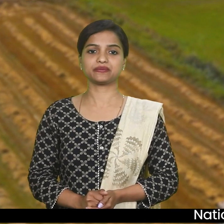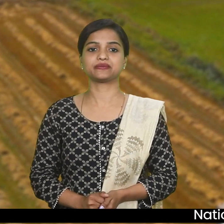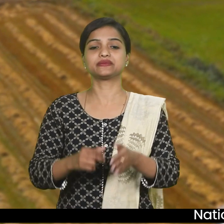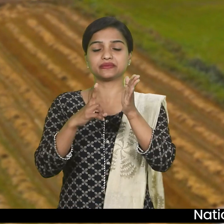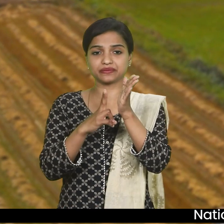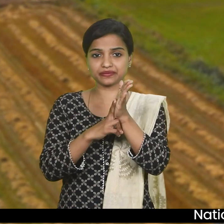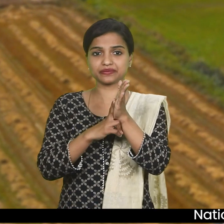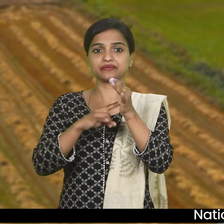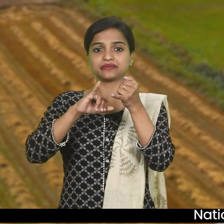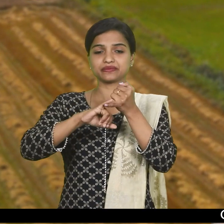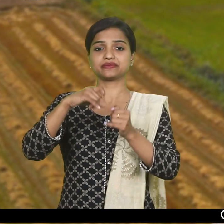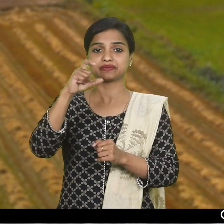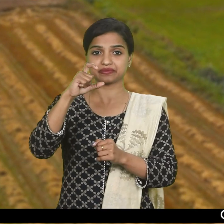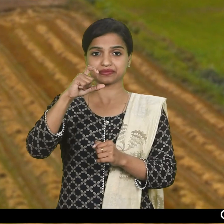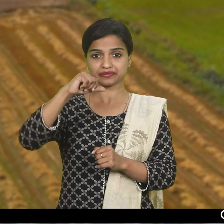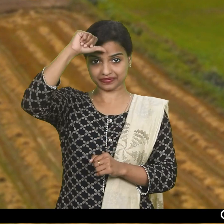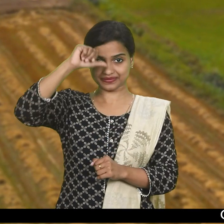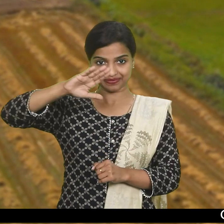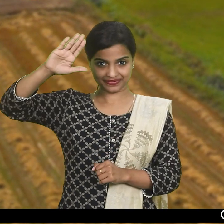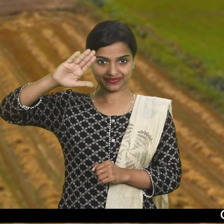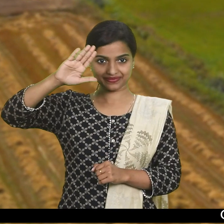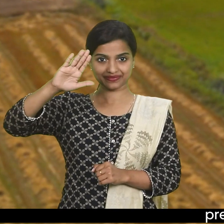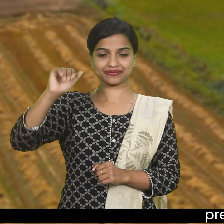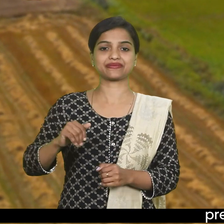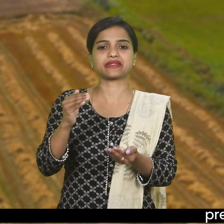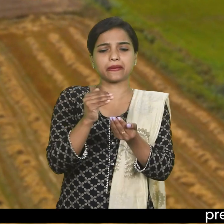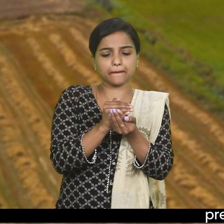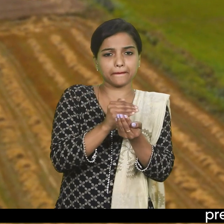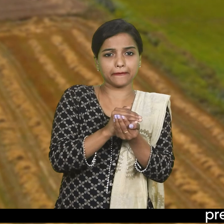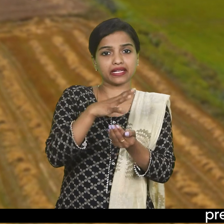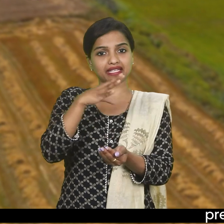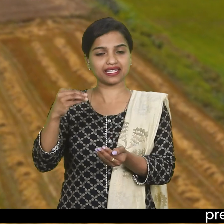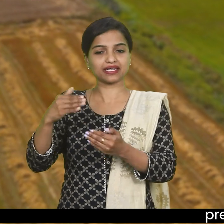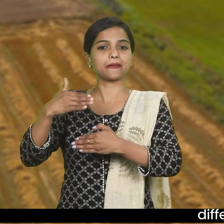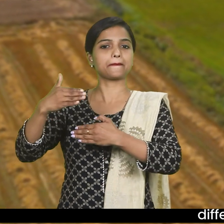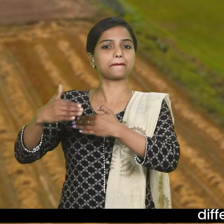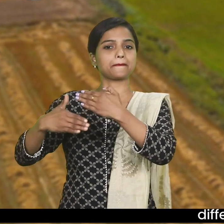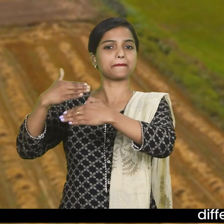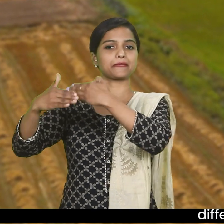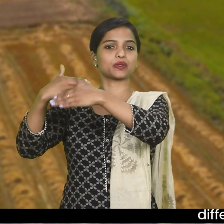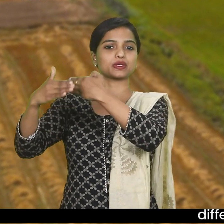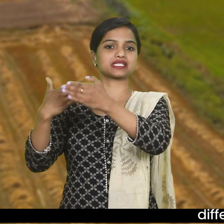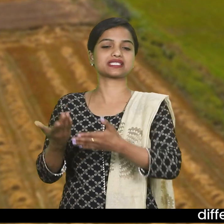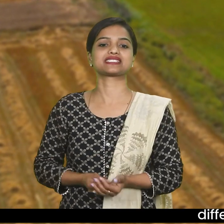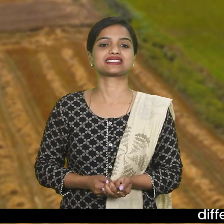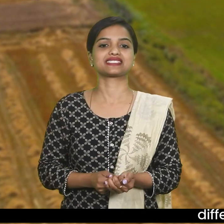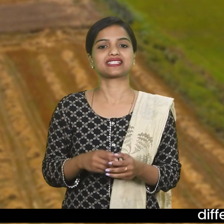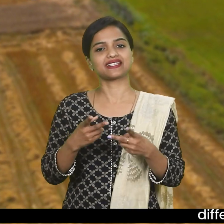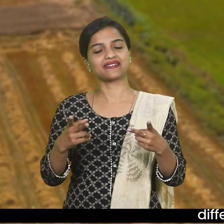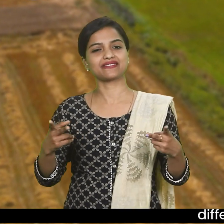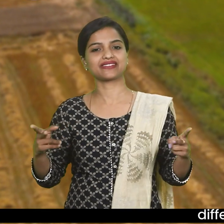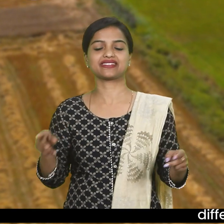National Seed Development Corporation of India preserves and promotes different varieties of